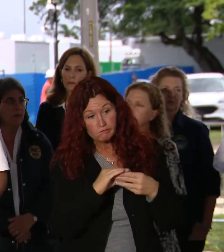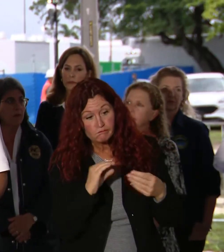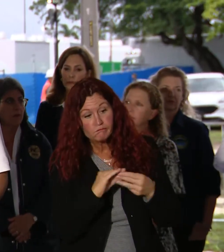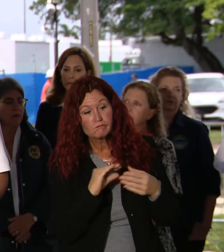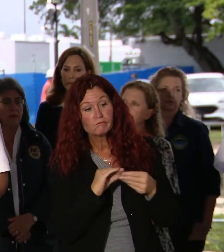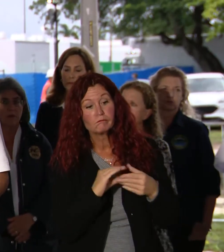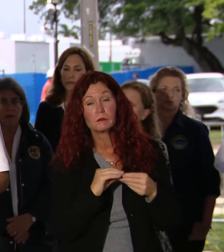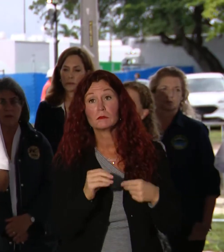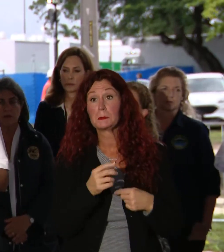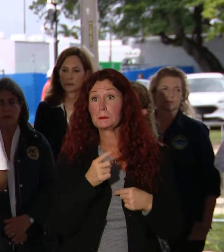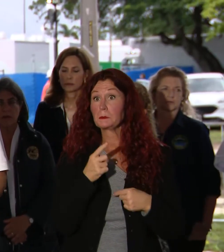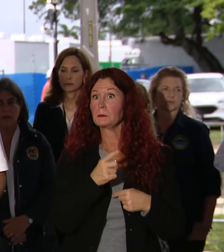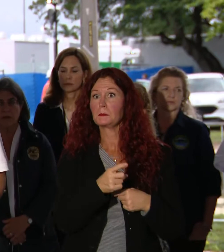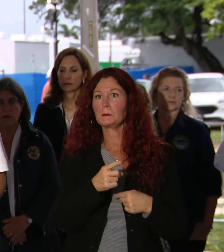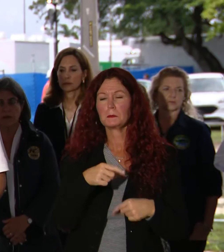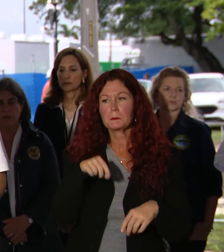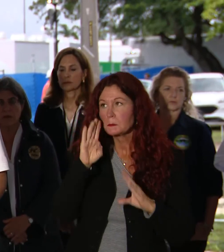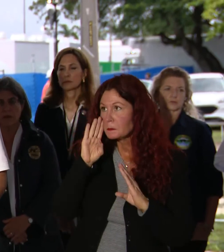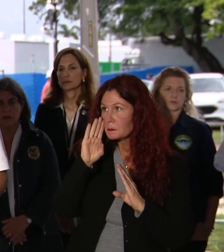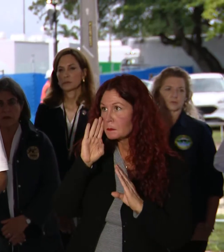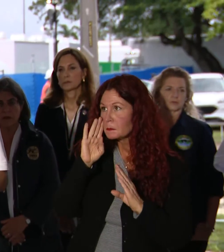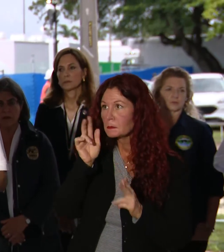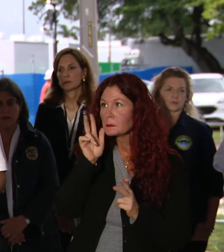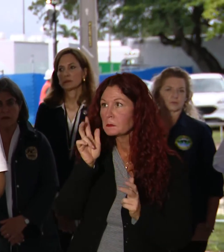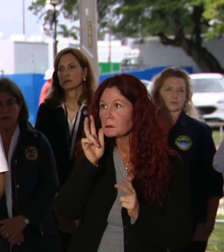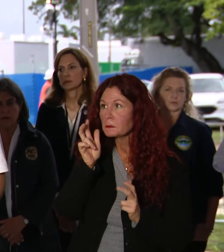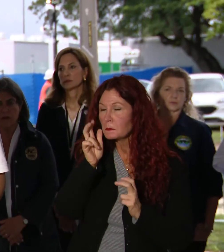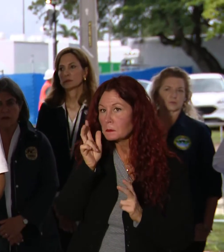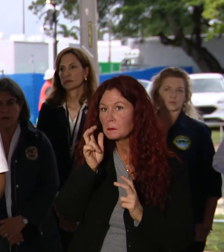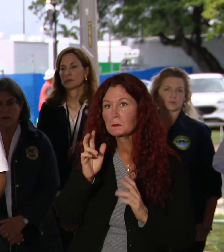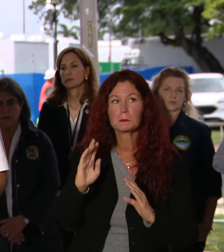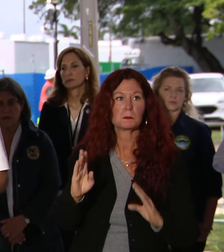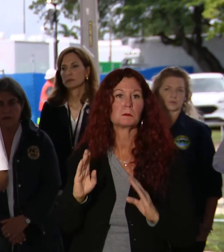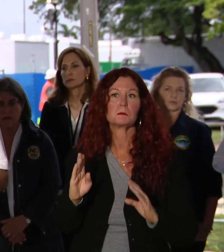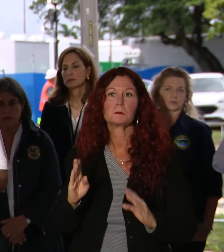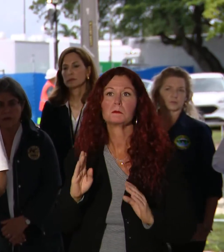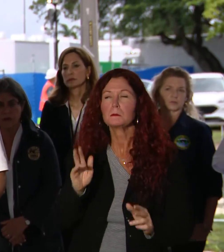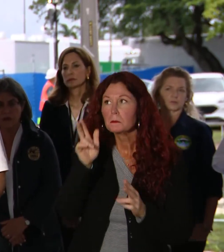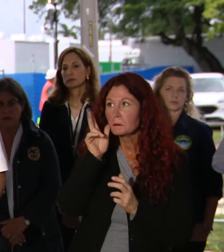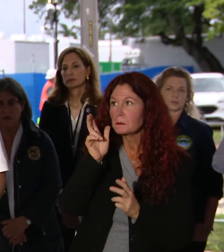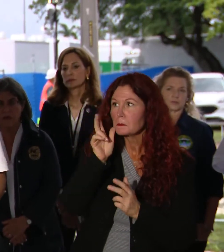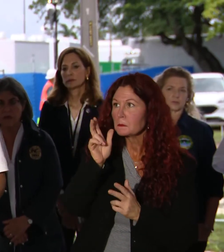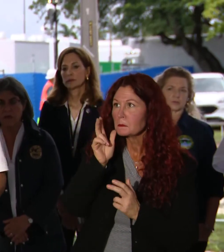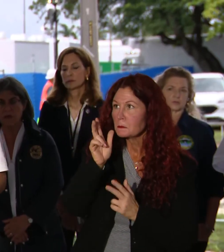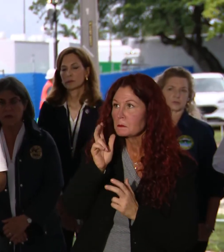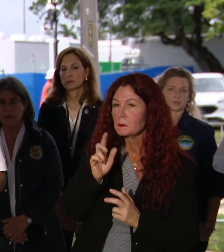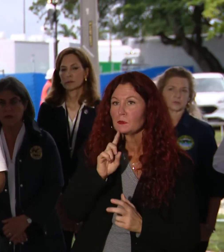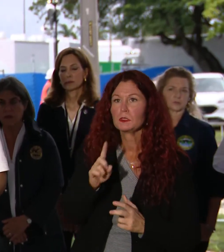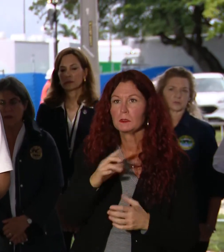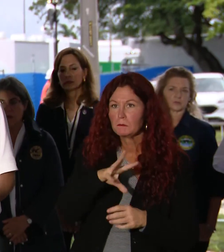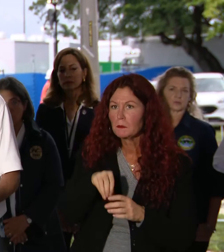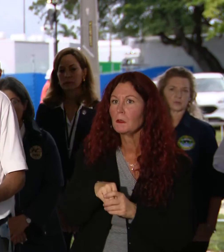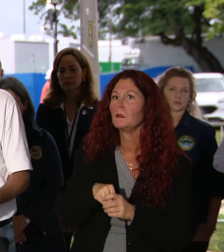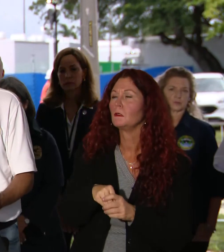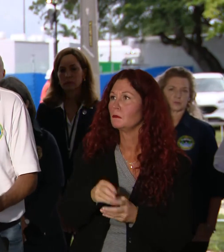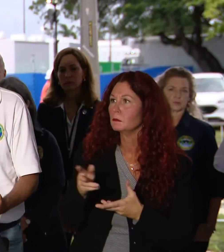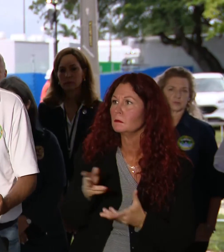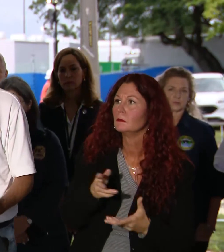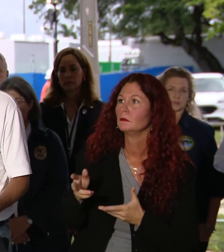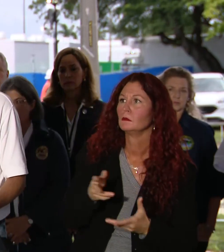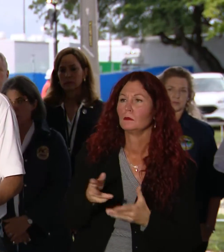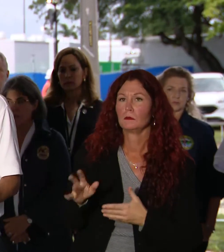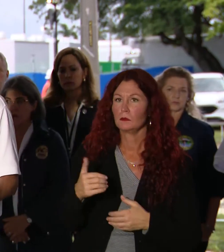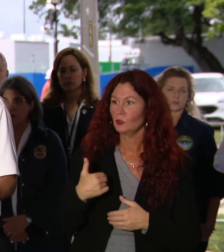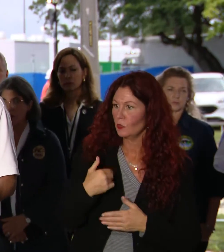I've got to tell you, the president was all ears. He was very engaged. He was very concerned about whether or not we were getting